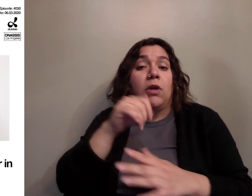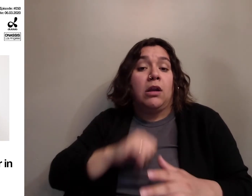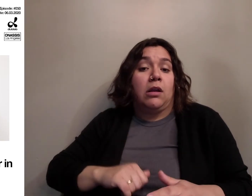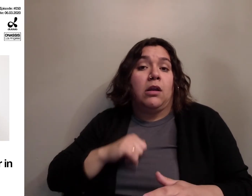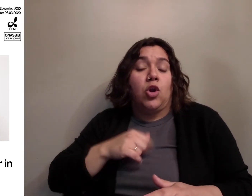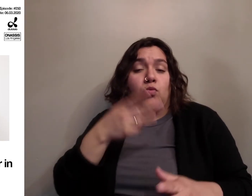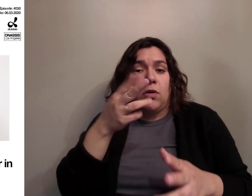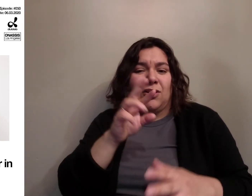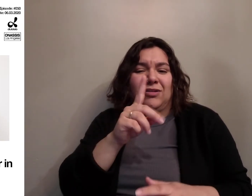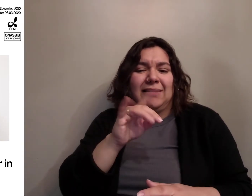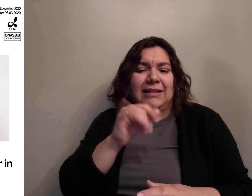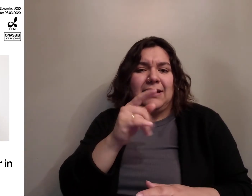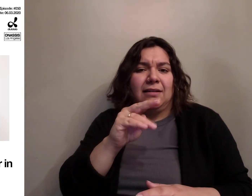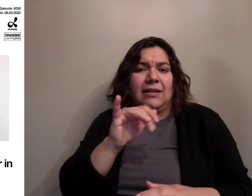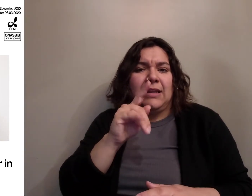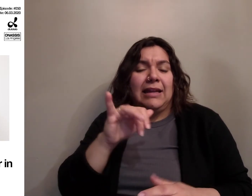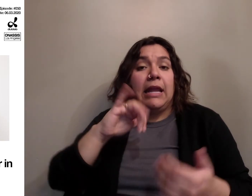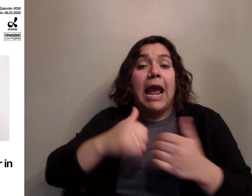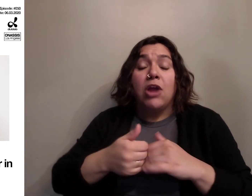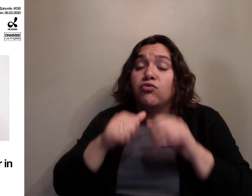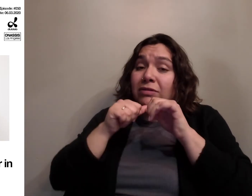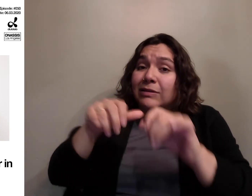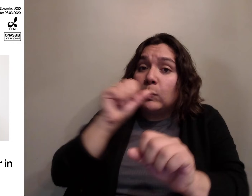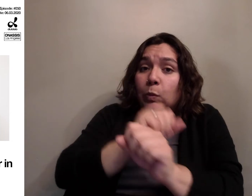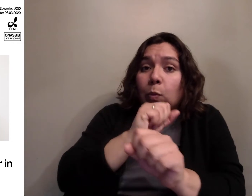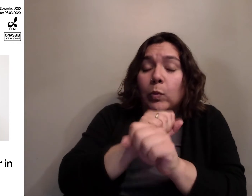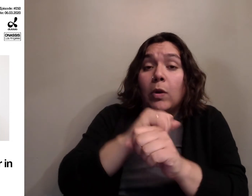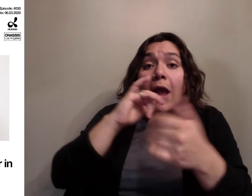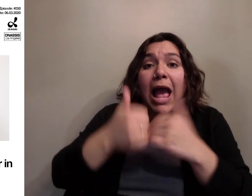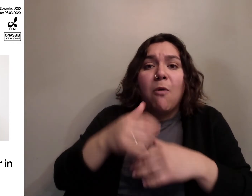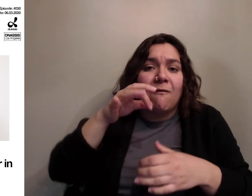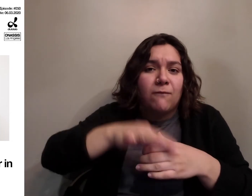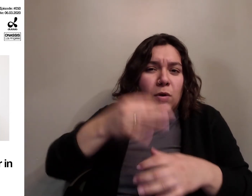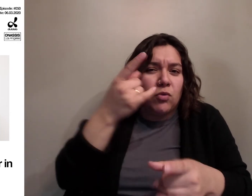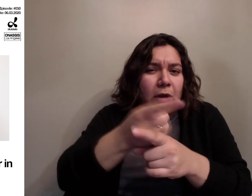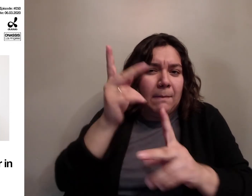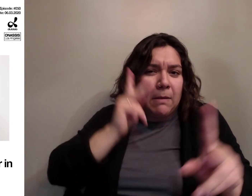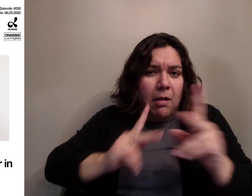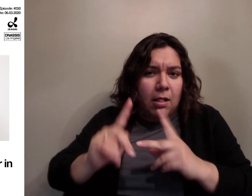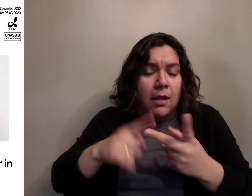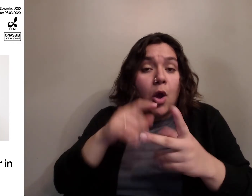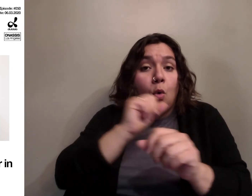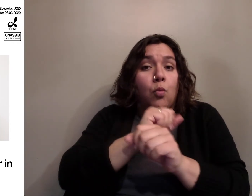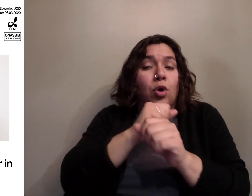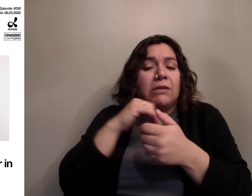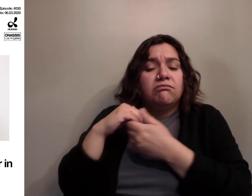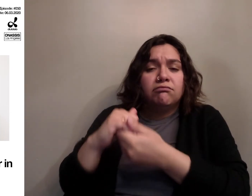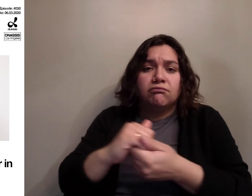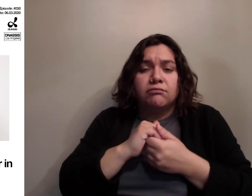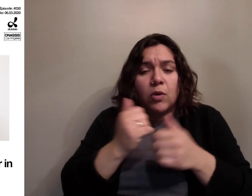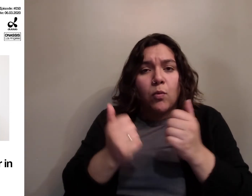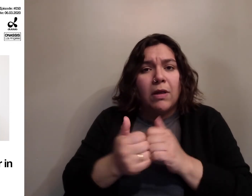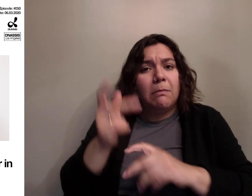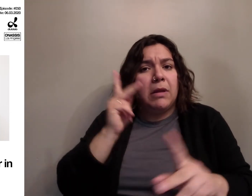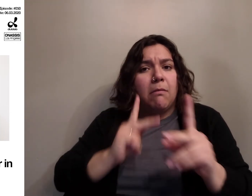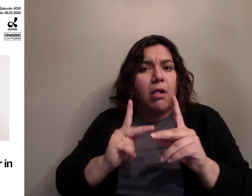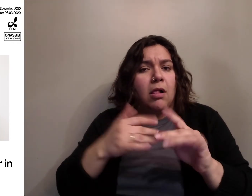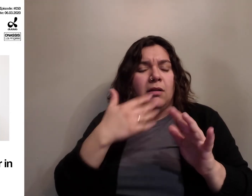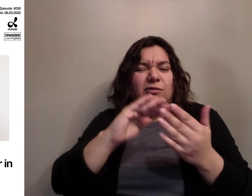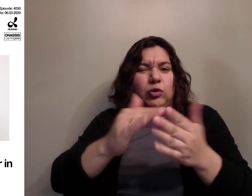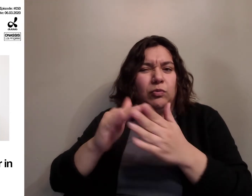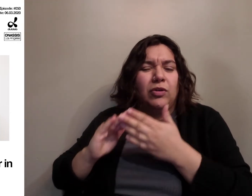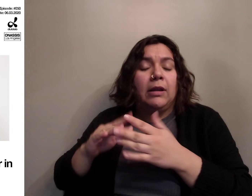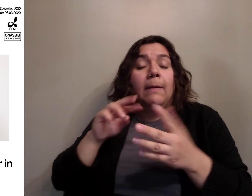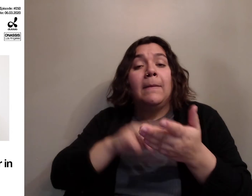measure of your humanity, your dignity is, how you show up and how you care, how you push the needle forward by voting in the right people,